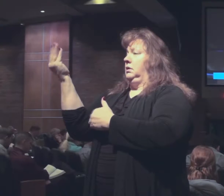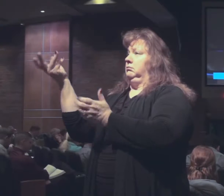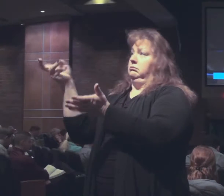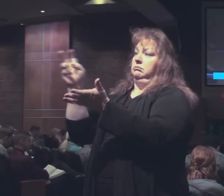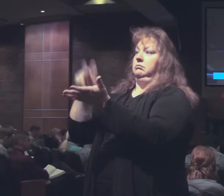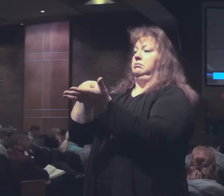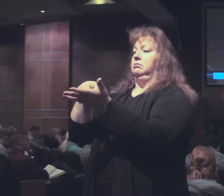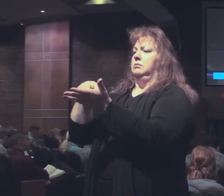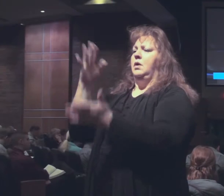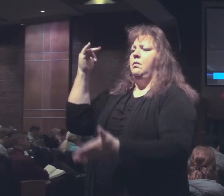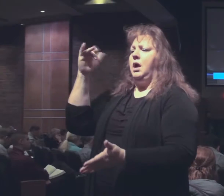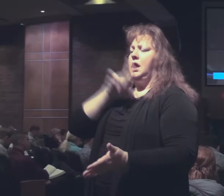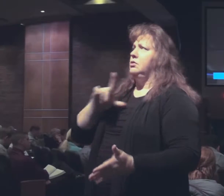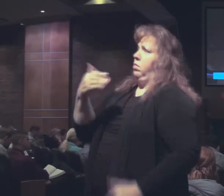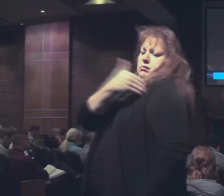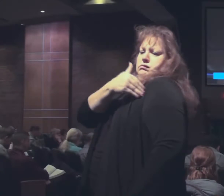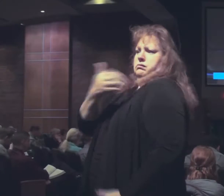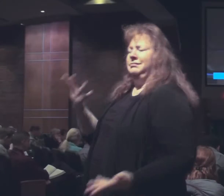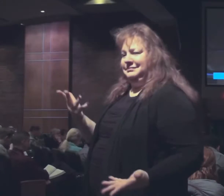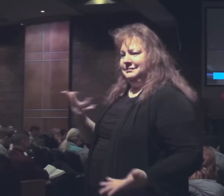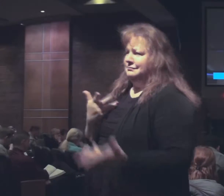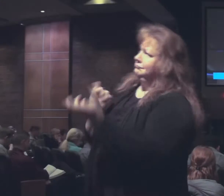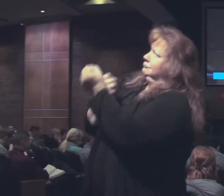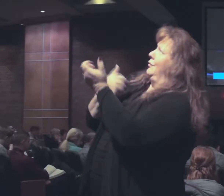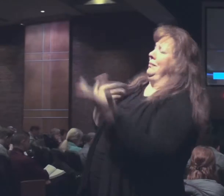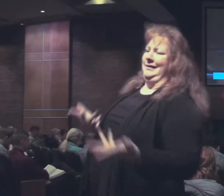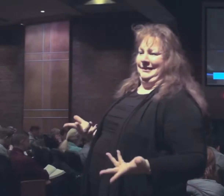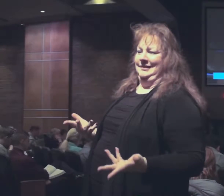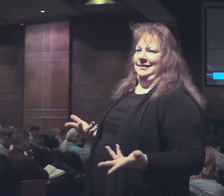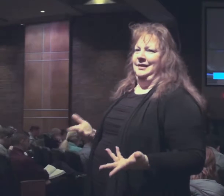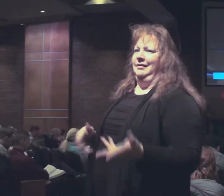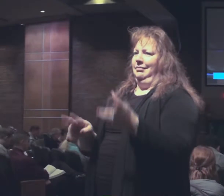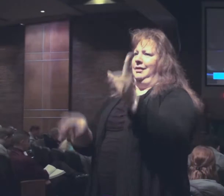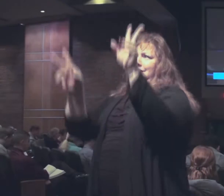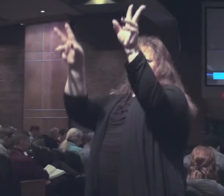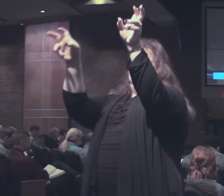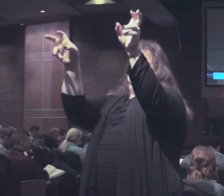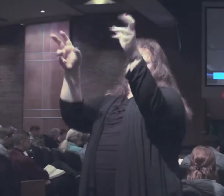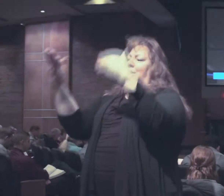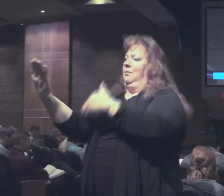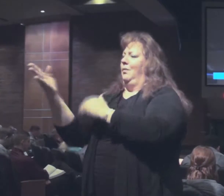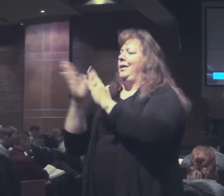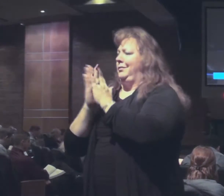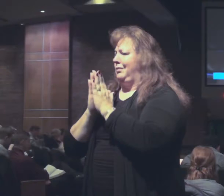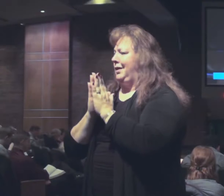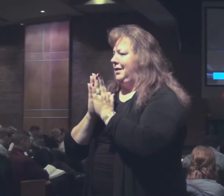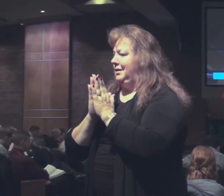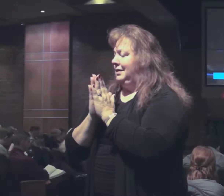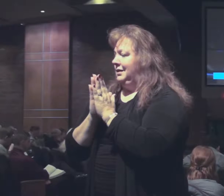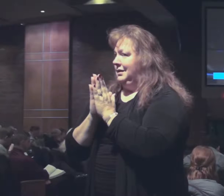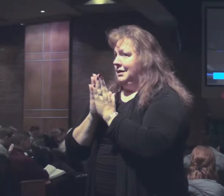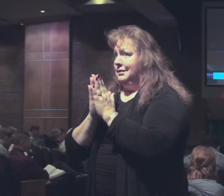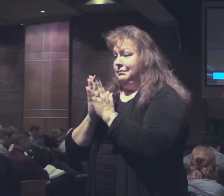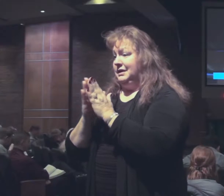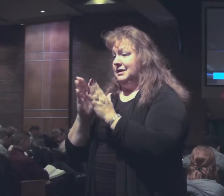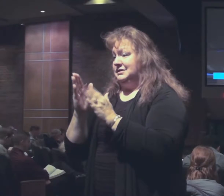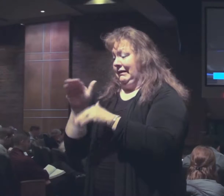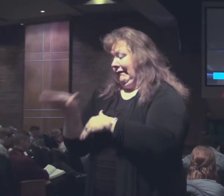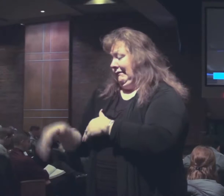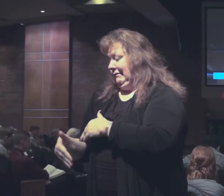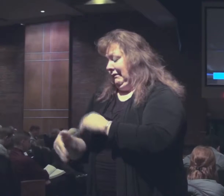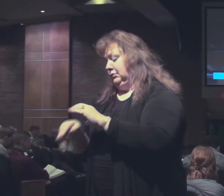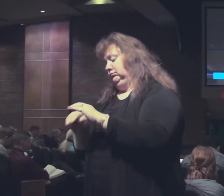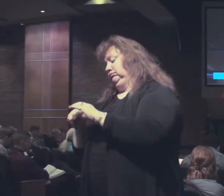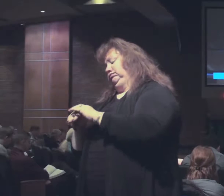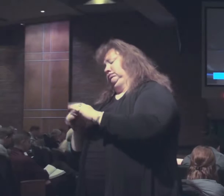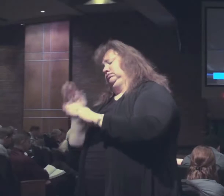me. So they took the title for that psalm from the fact he lay down, went to sleep, and he